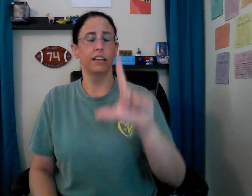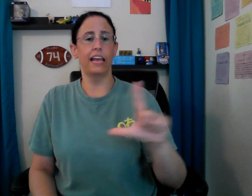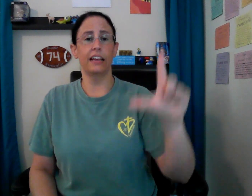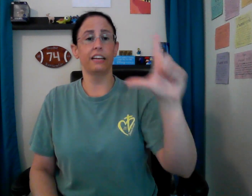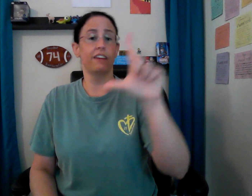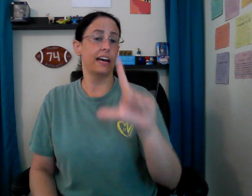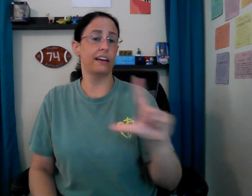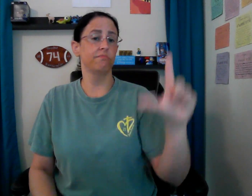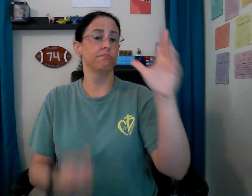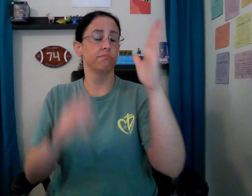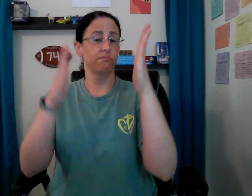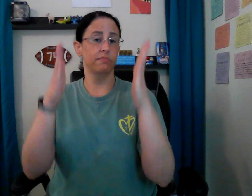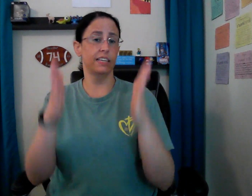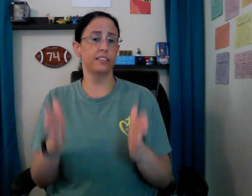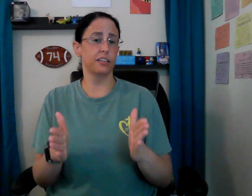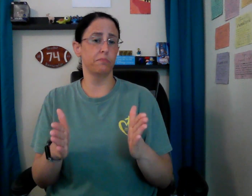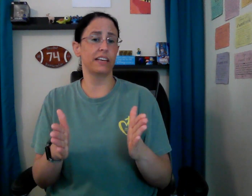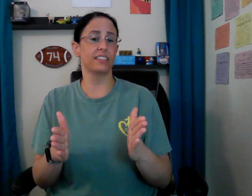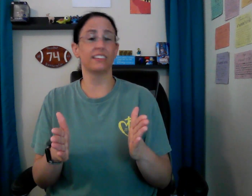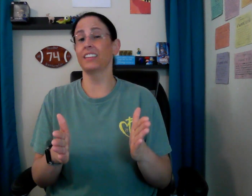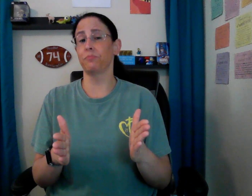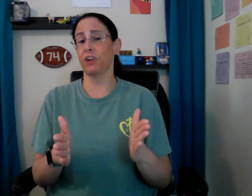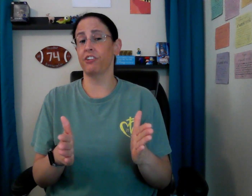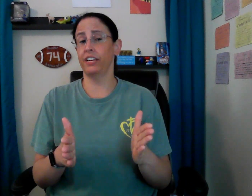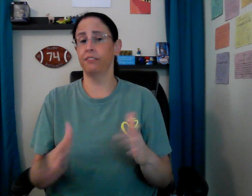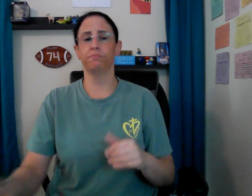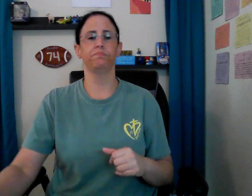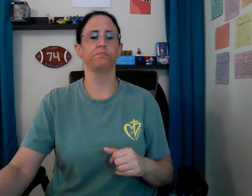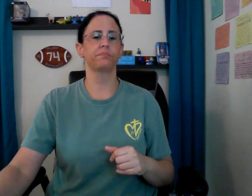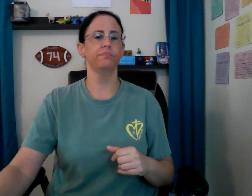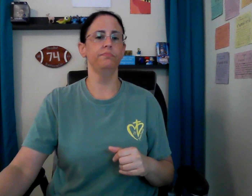And if I add this, it makes it librarian.